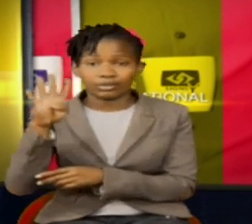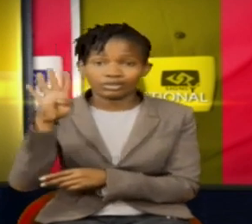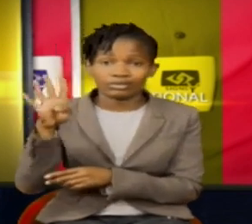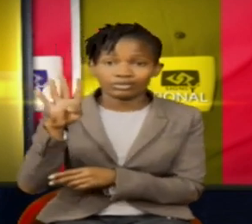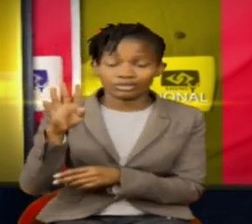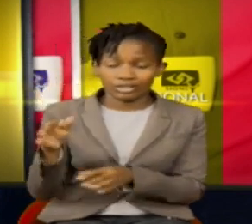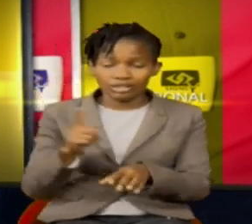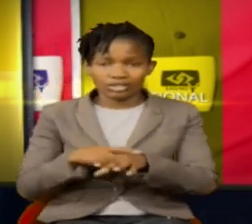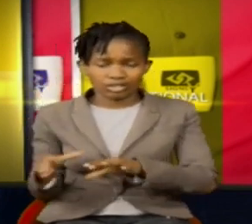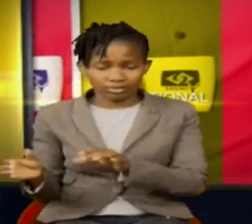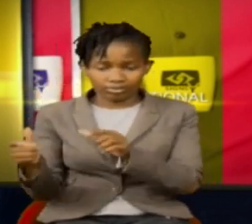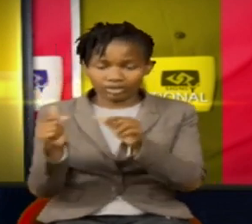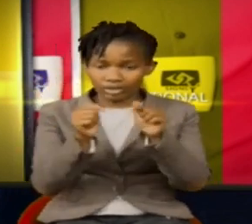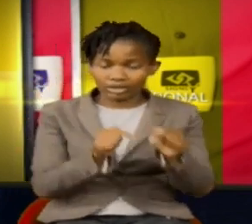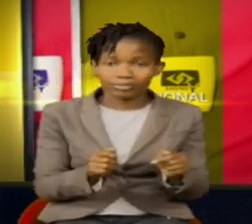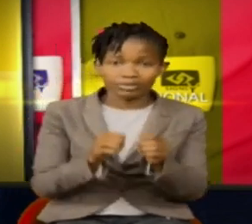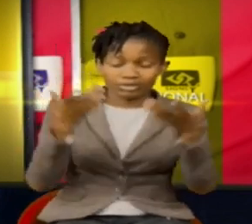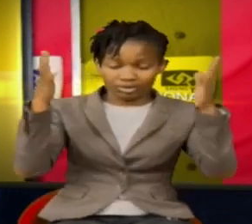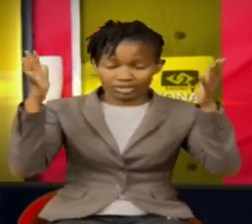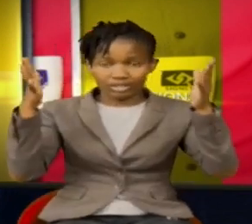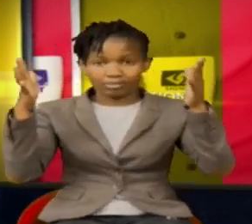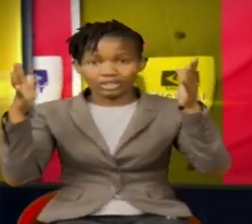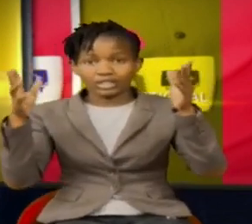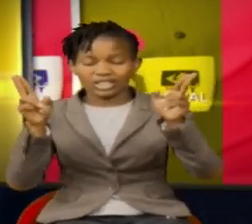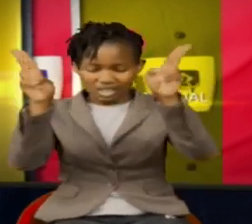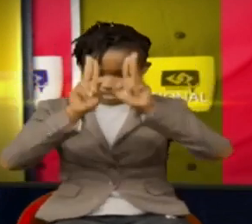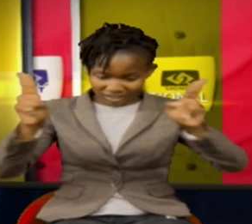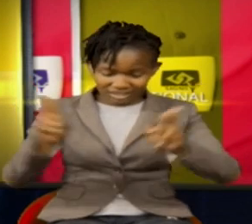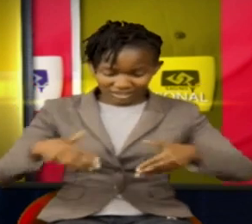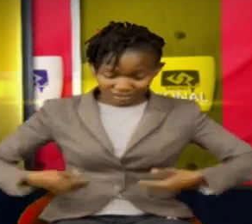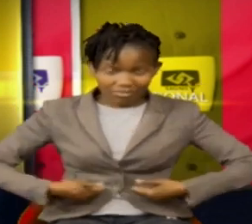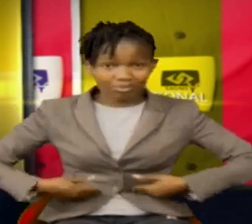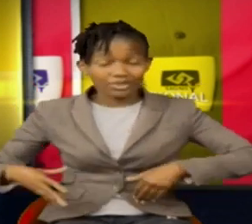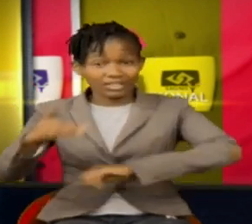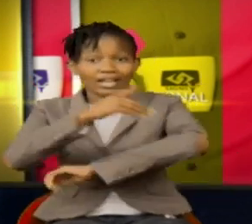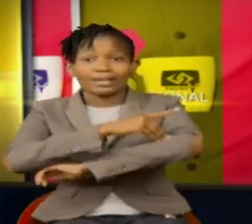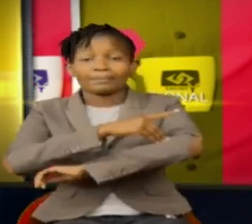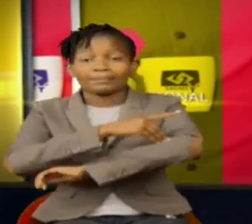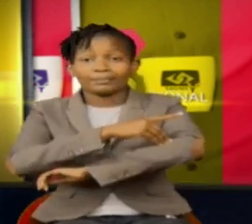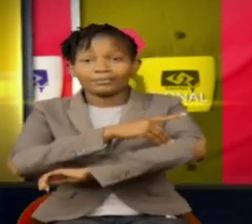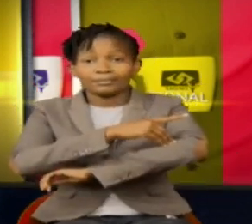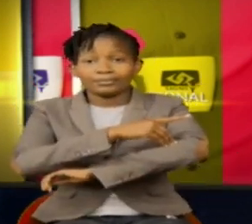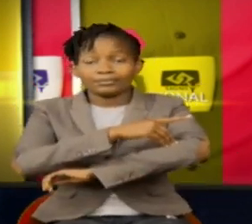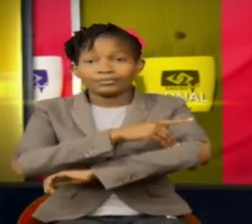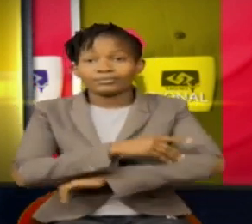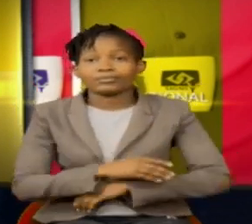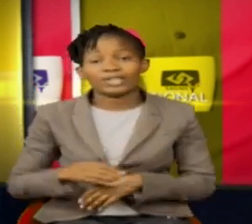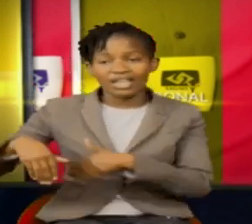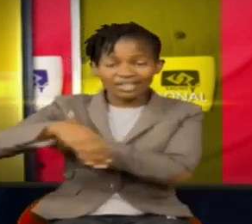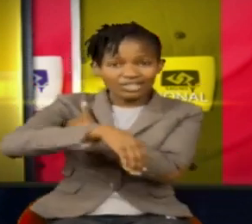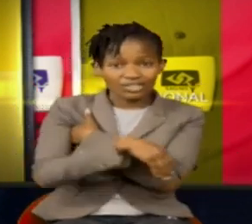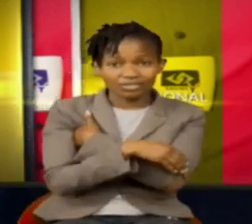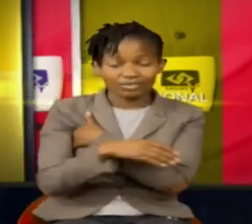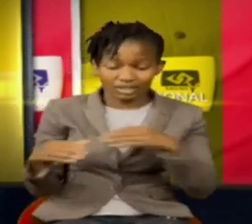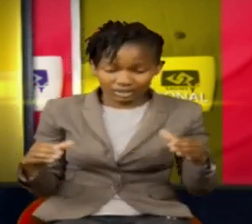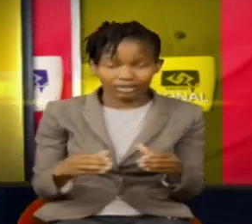we're coming to celebrate the International Youth Day. Okay. Yeah. So it's on Friday, the place is Githurai 44. Yes. At the Chief's Camp. Yeah. There's